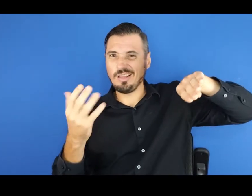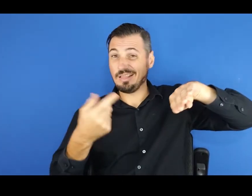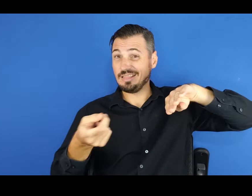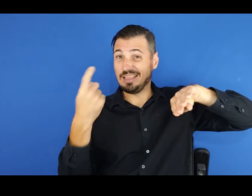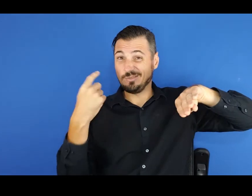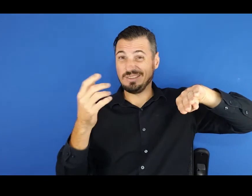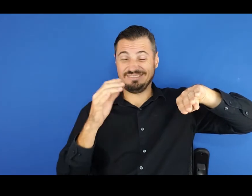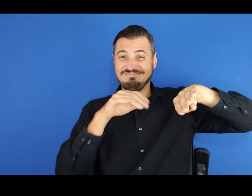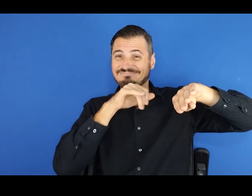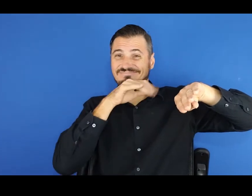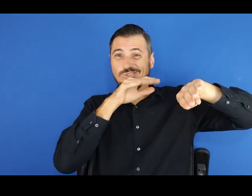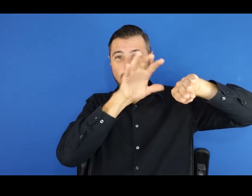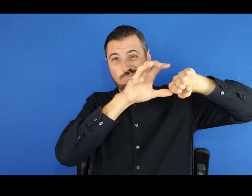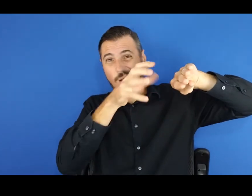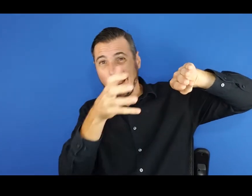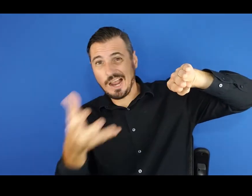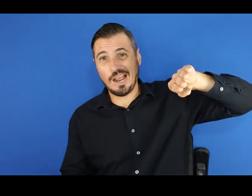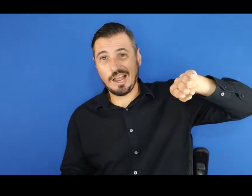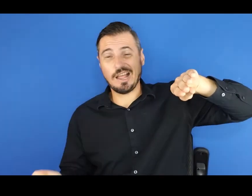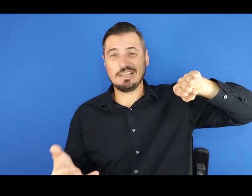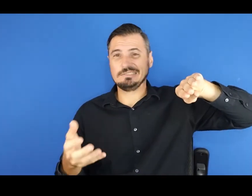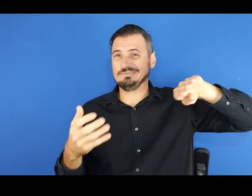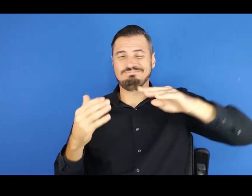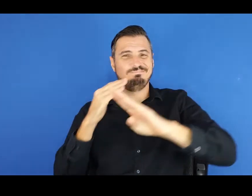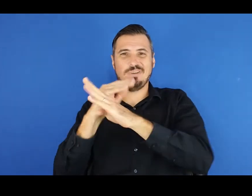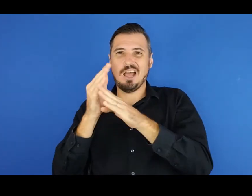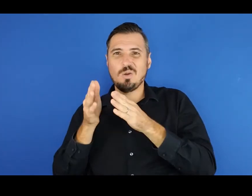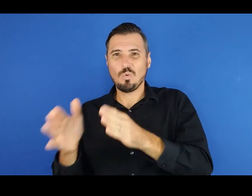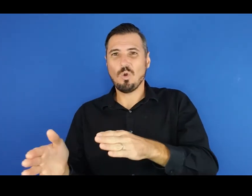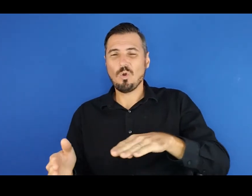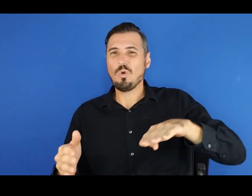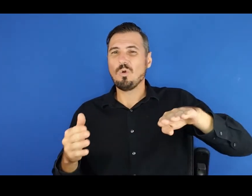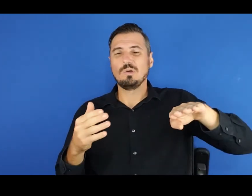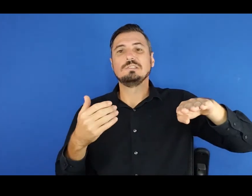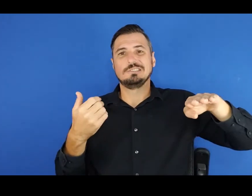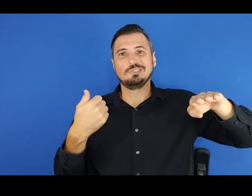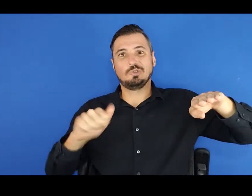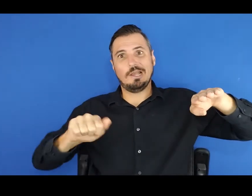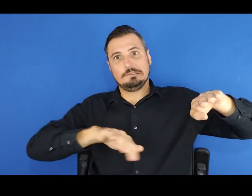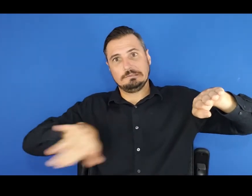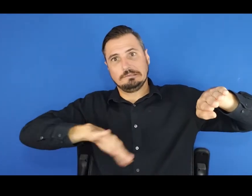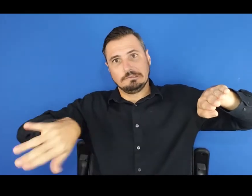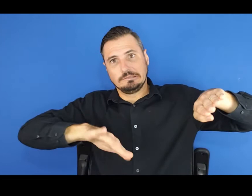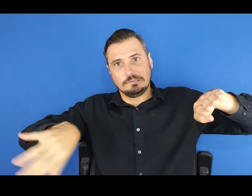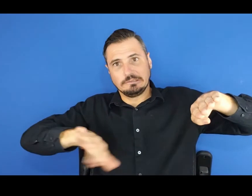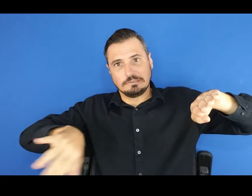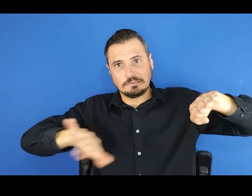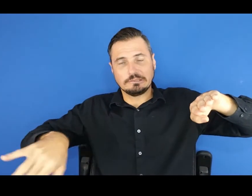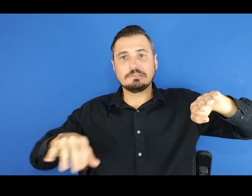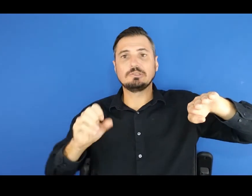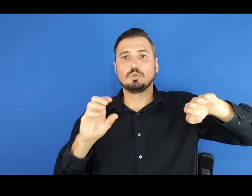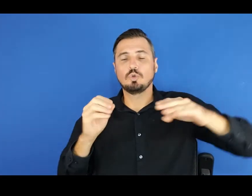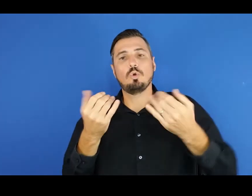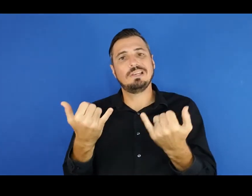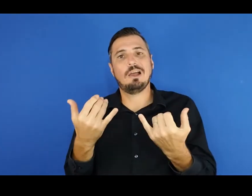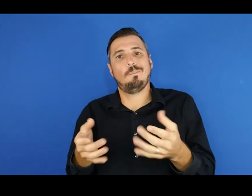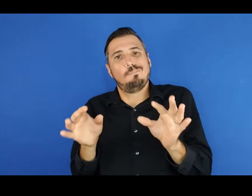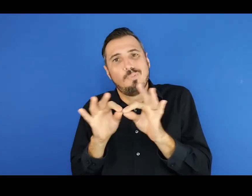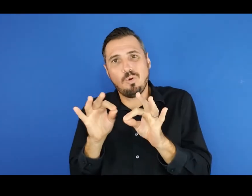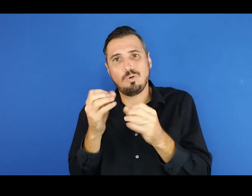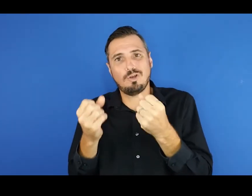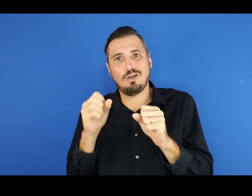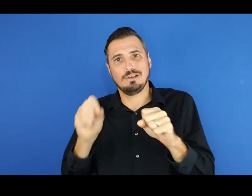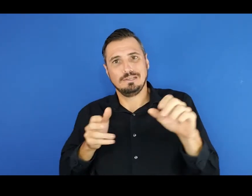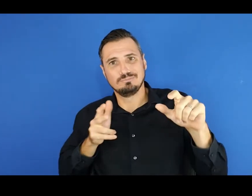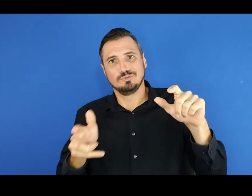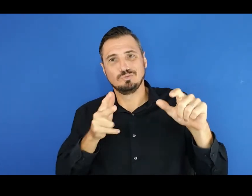week. Vehicular access is limited to emergency vehicles and essential uses only at this time. The department estimates that